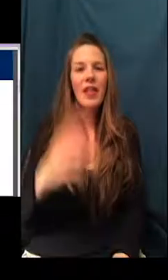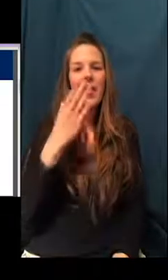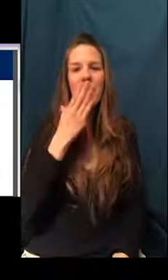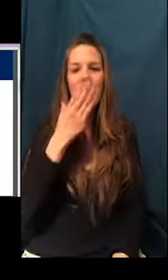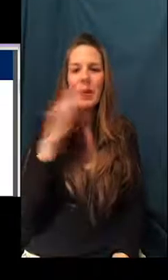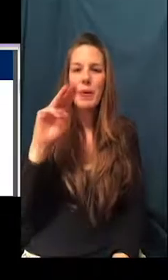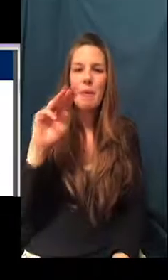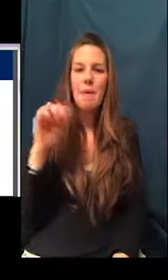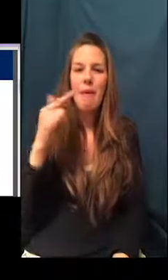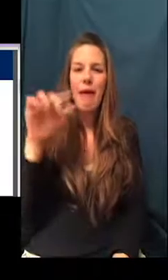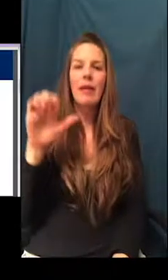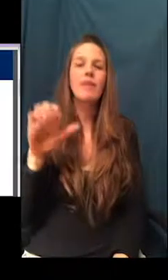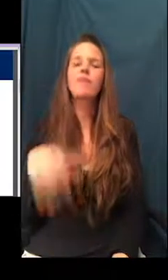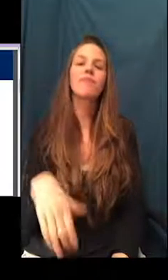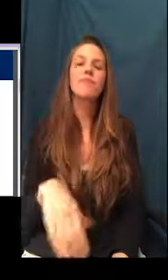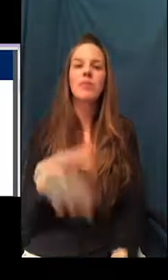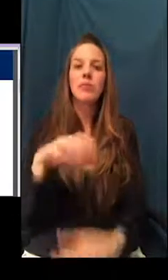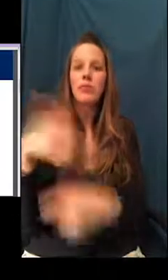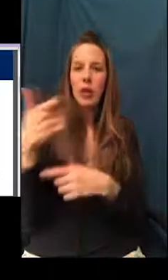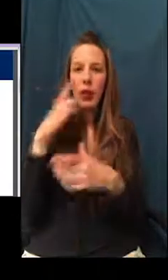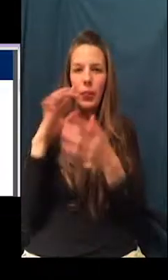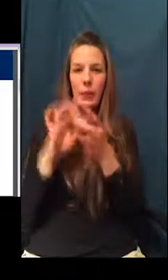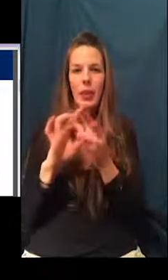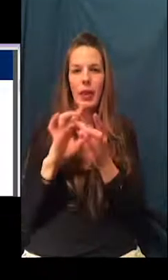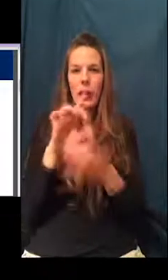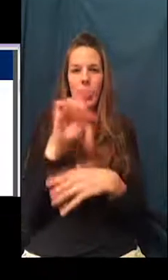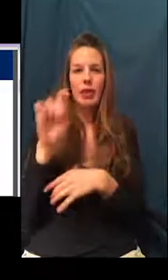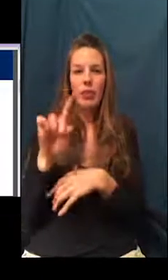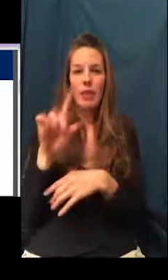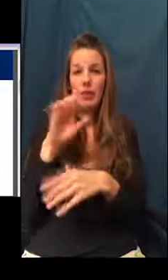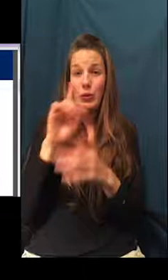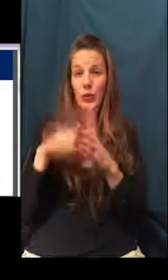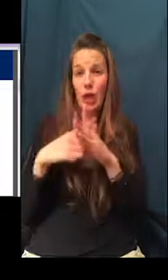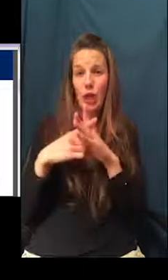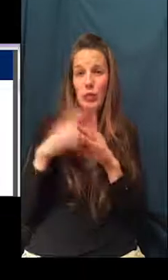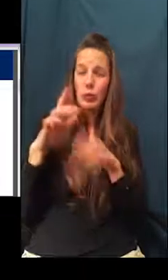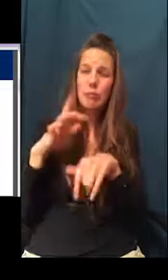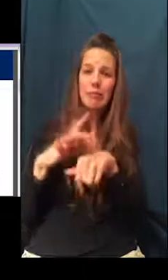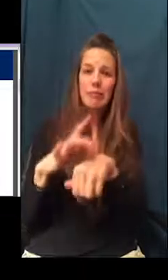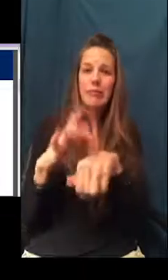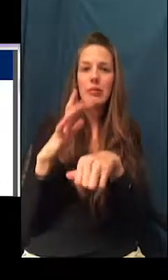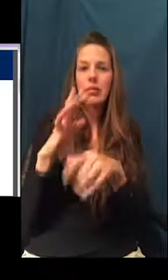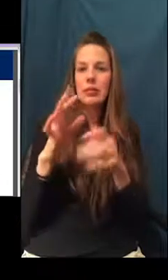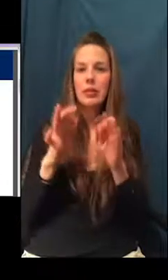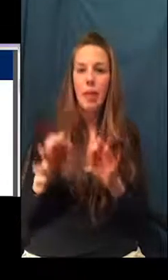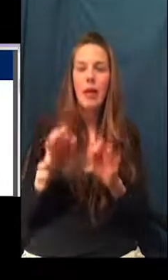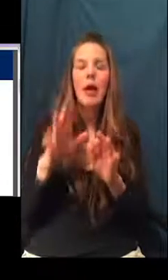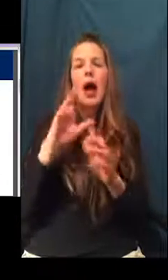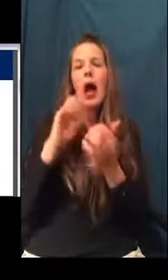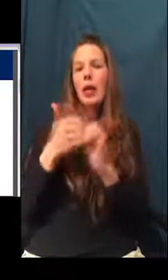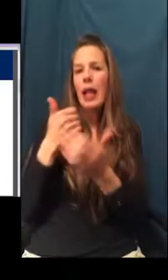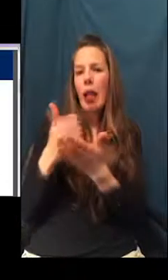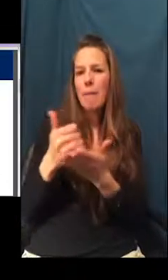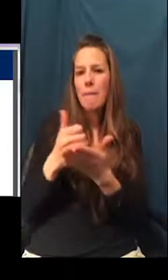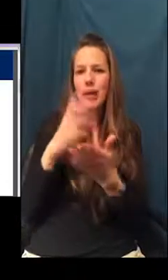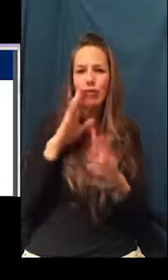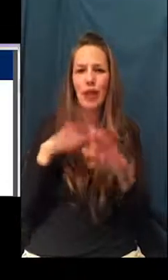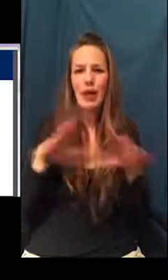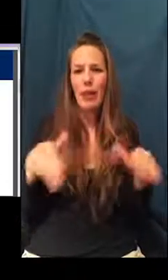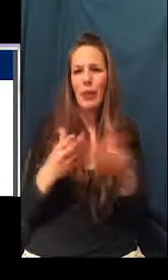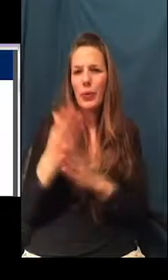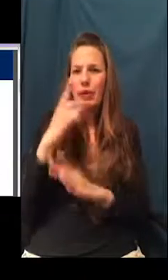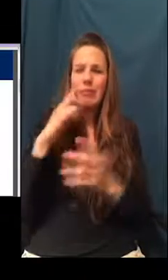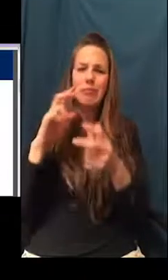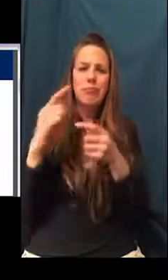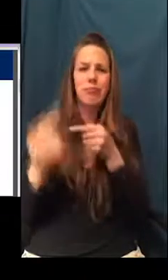Thank you, Maggie. Another related question that you have started to touch on is, how can I help my child get through this